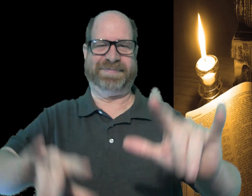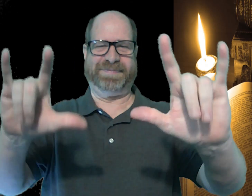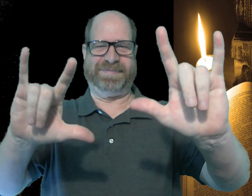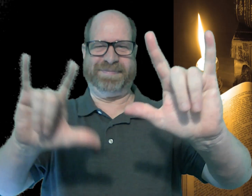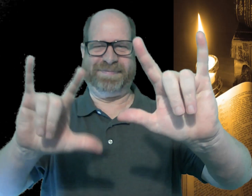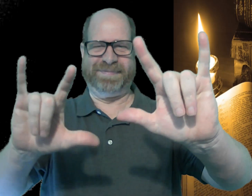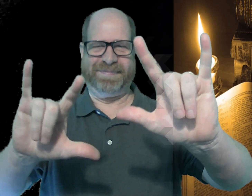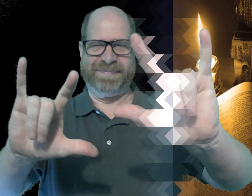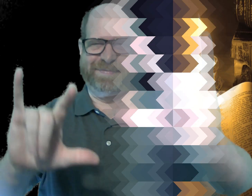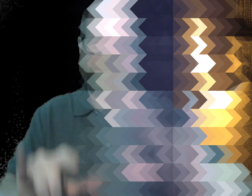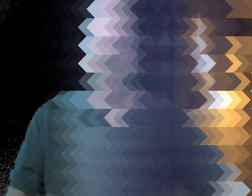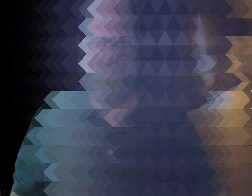goodbye.